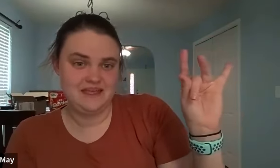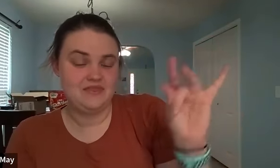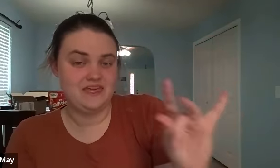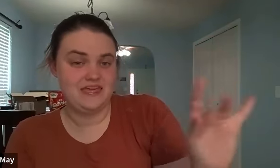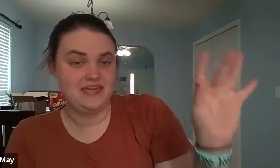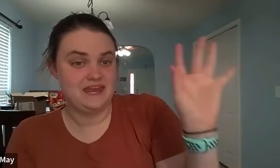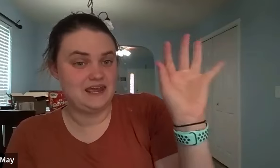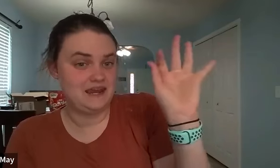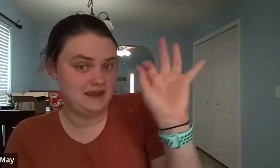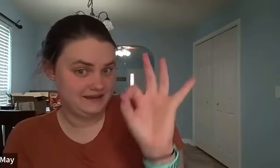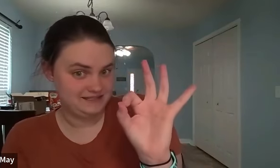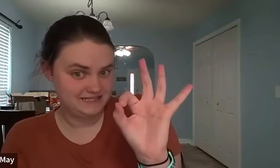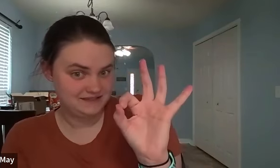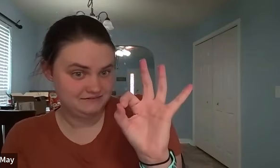And then 19,